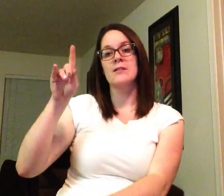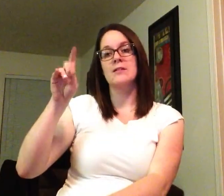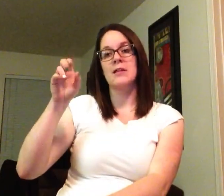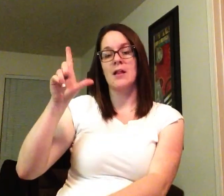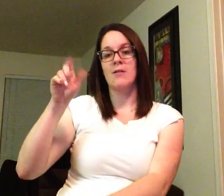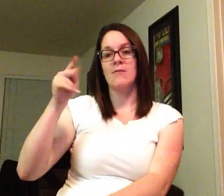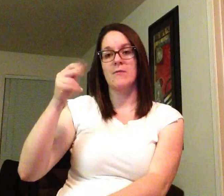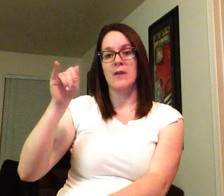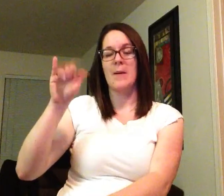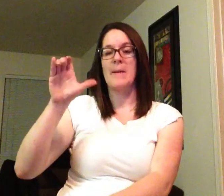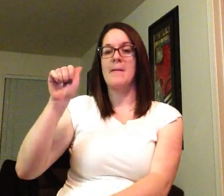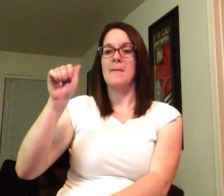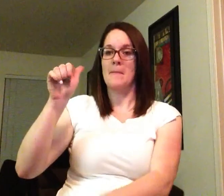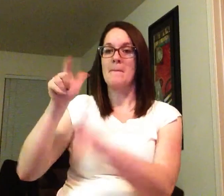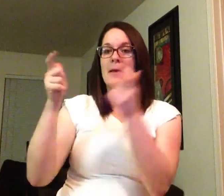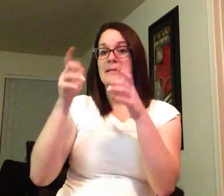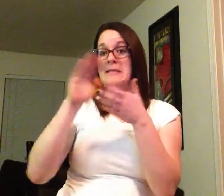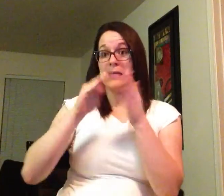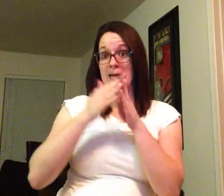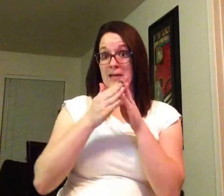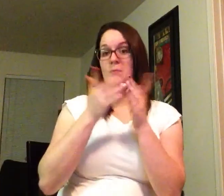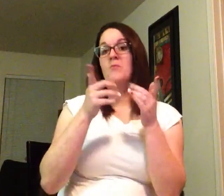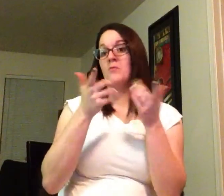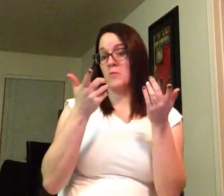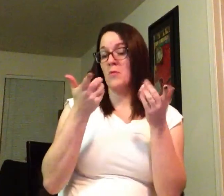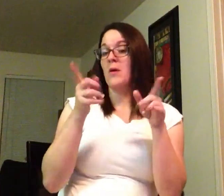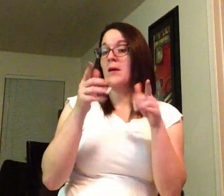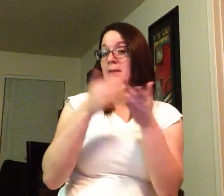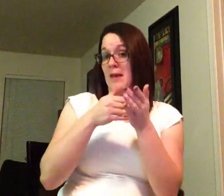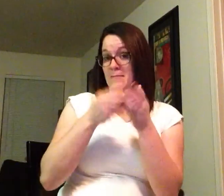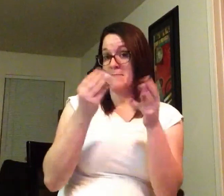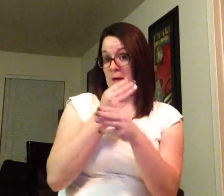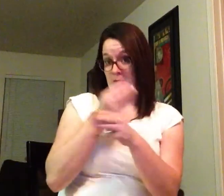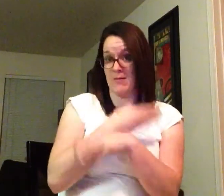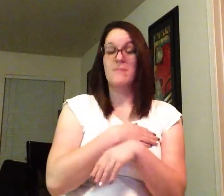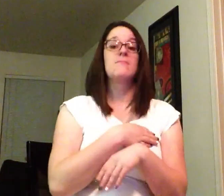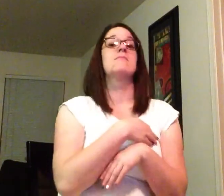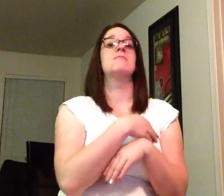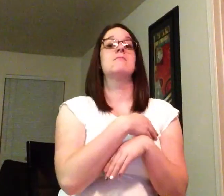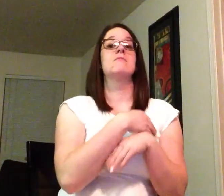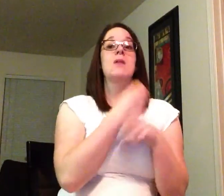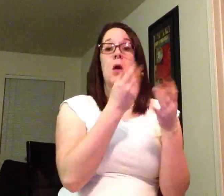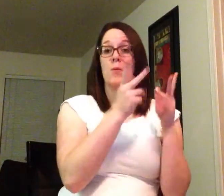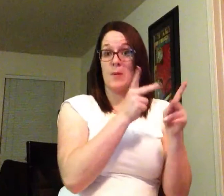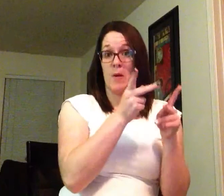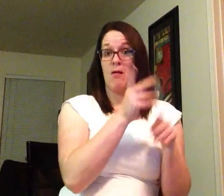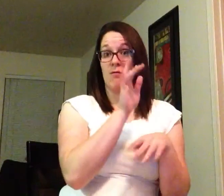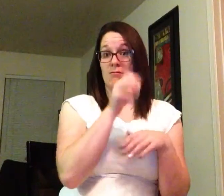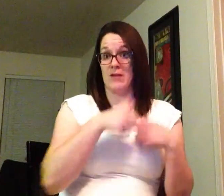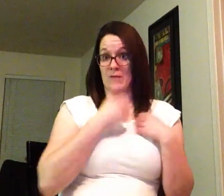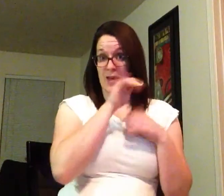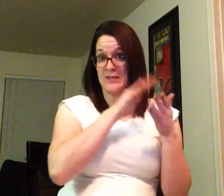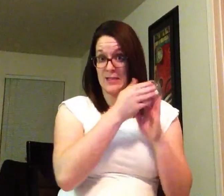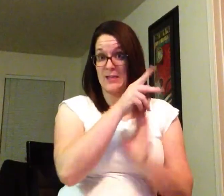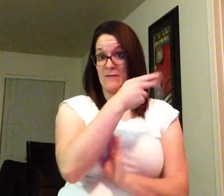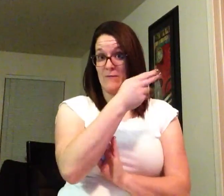math. Population of Philadelphia has 1.5 million people. Figure about half of that are men, so that takes the number down to